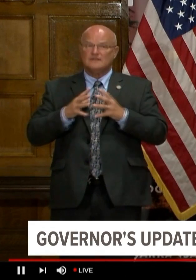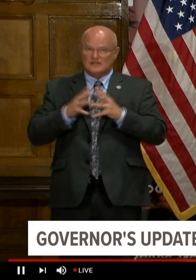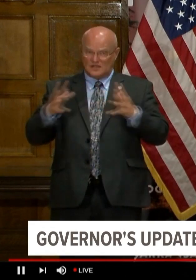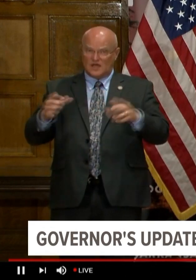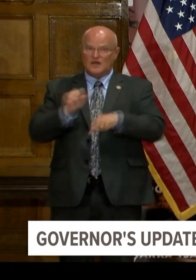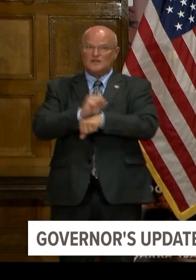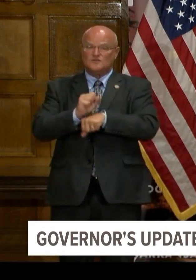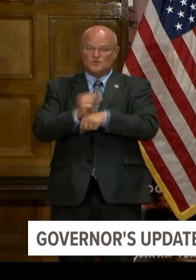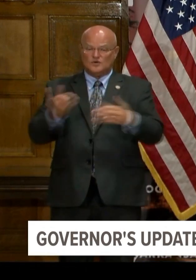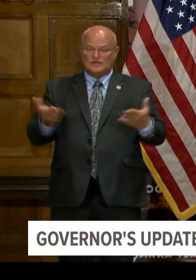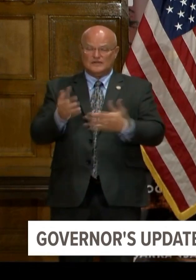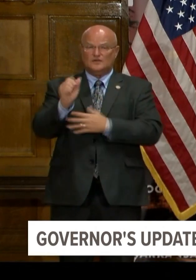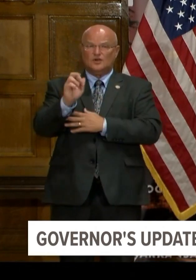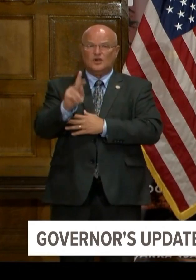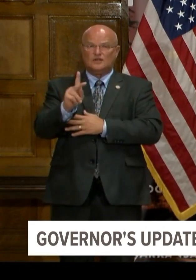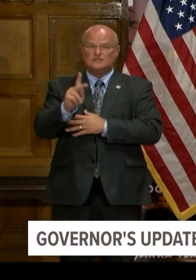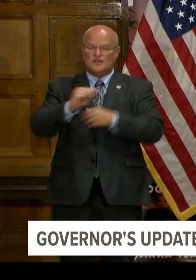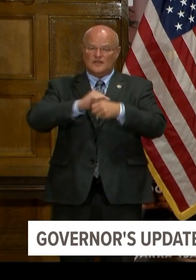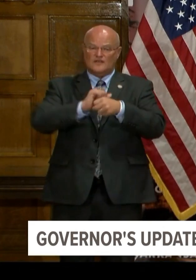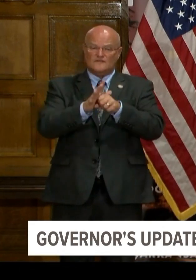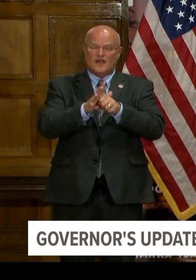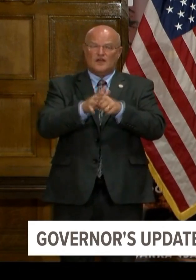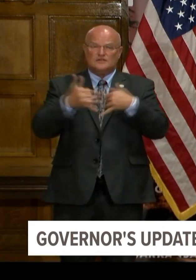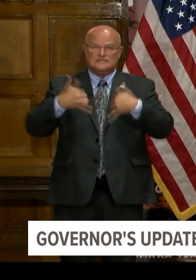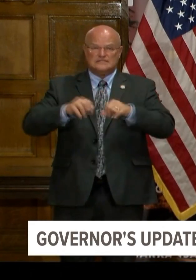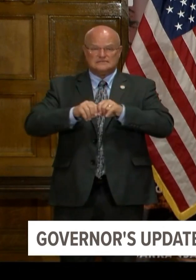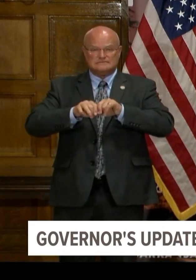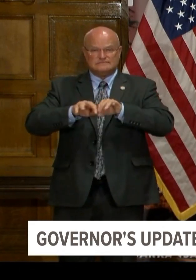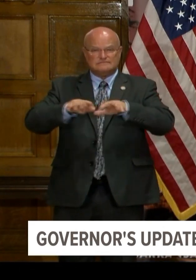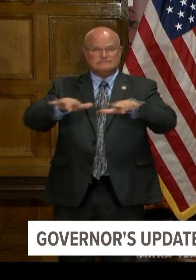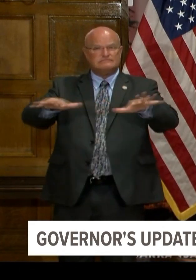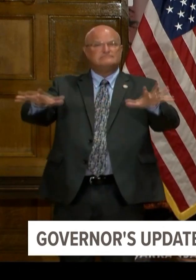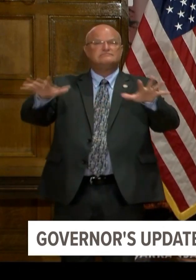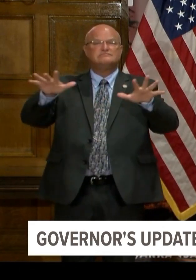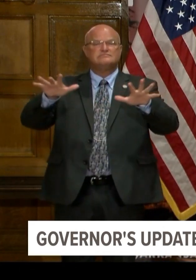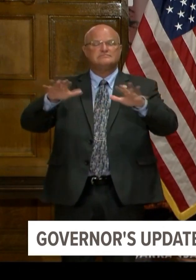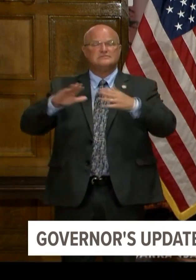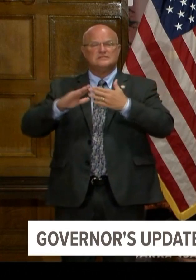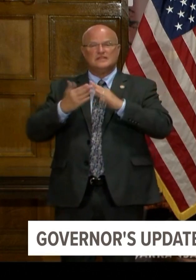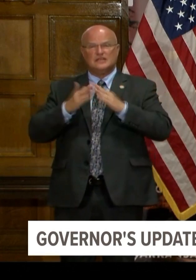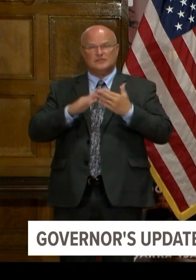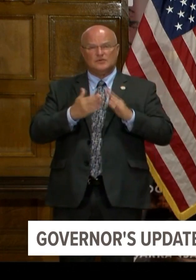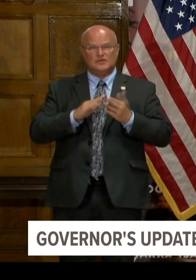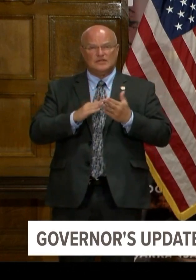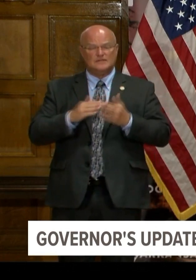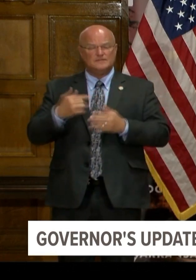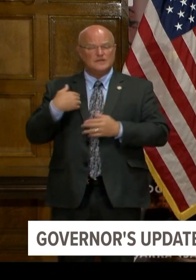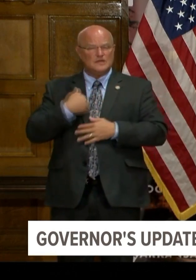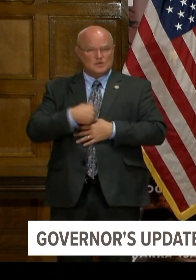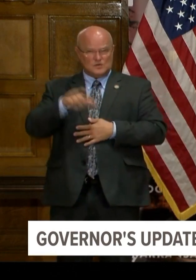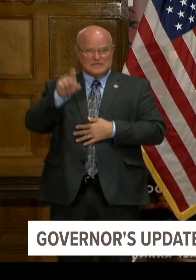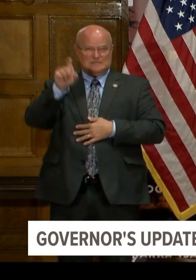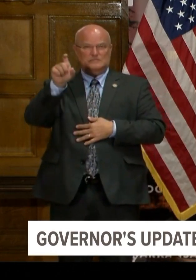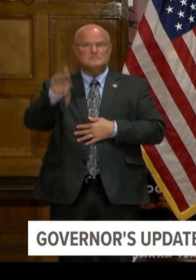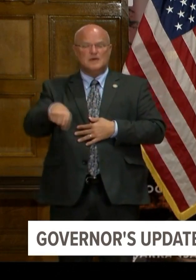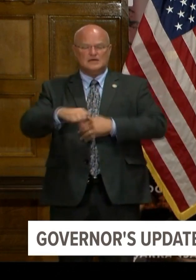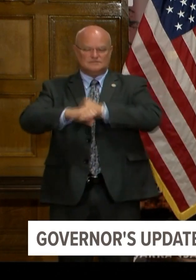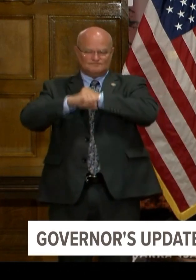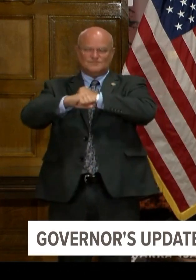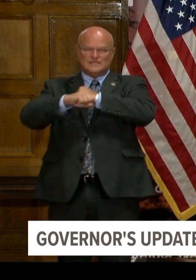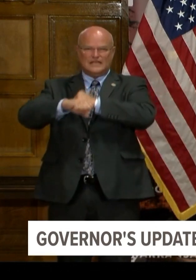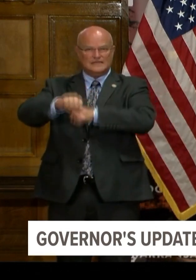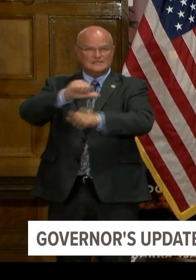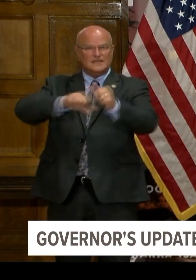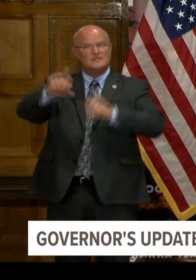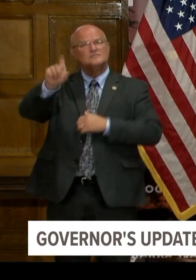in Arkansas, that the virus is still out in our community in various ways, and we have to protect each